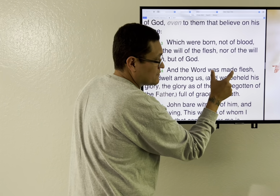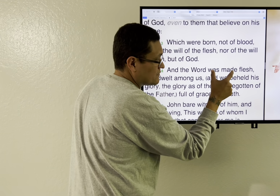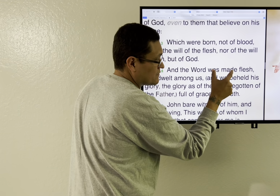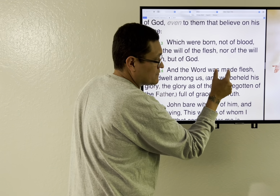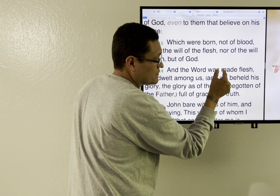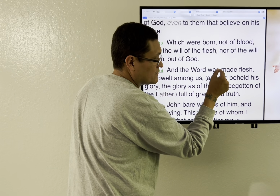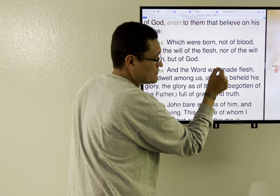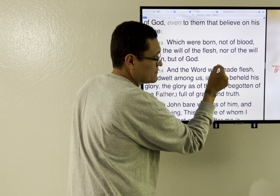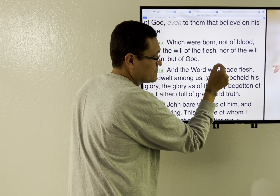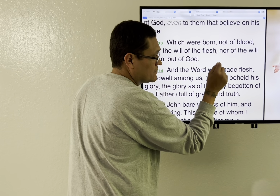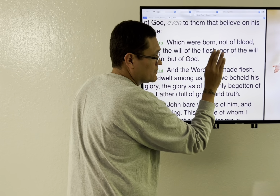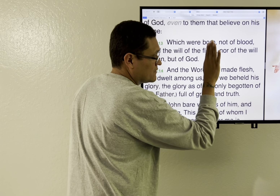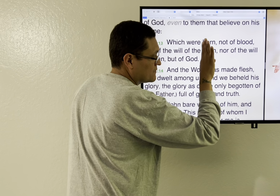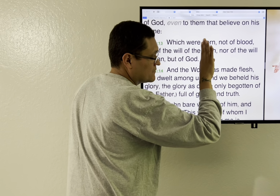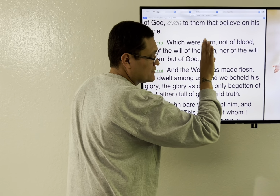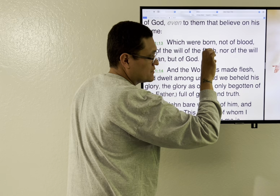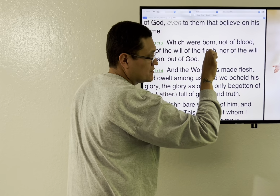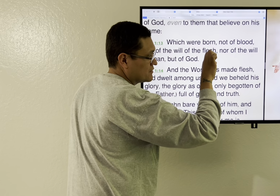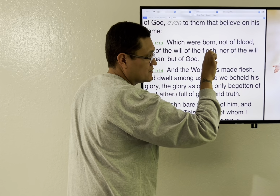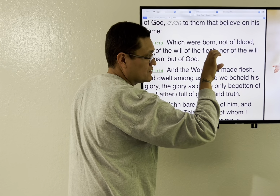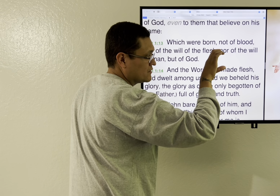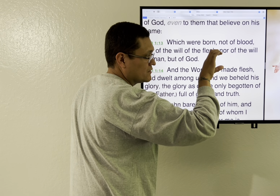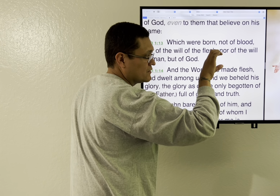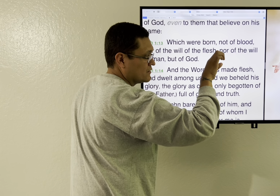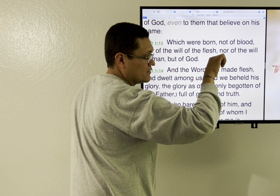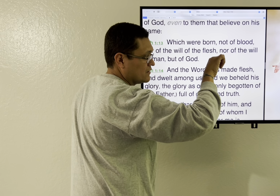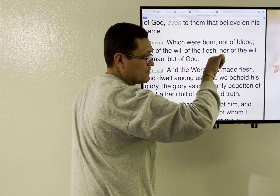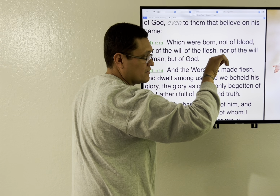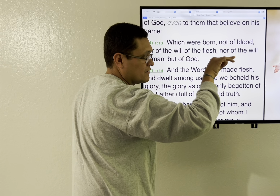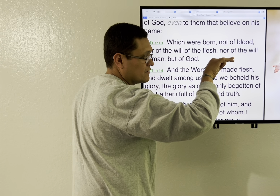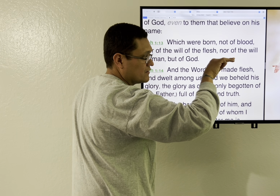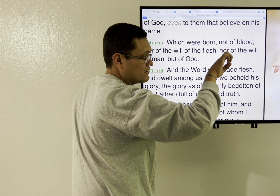. You look at the KJV version, it says became.